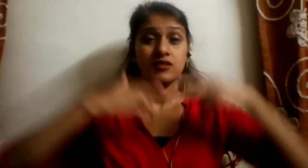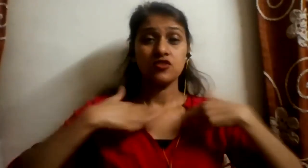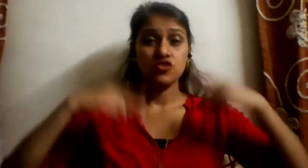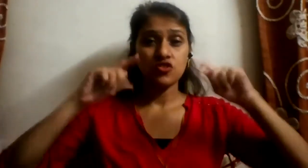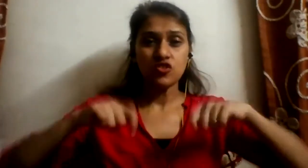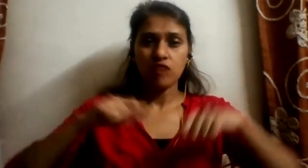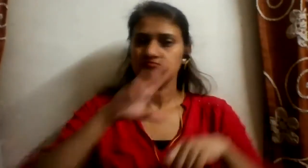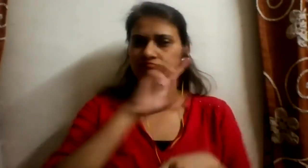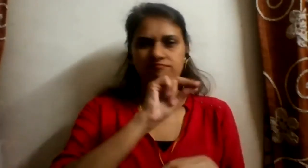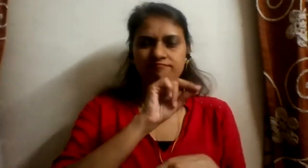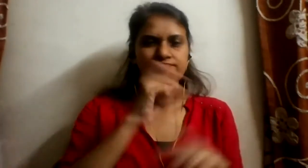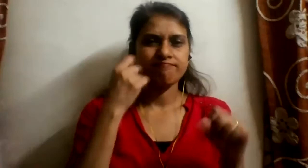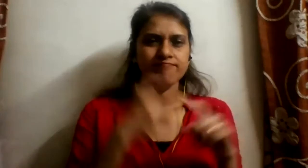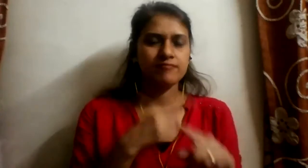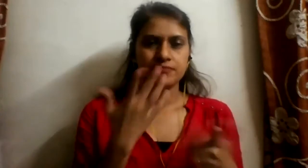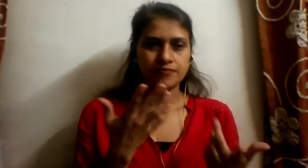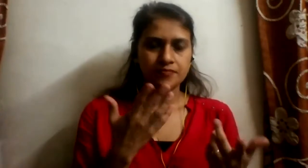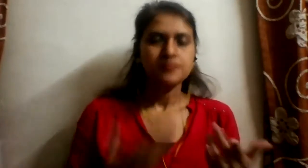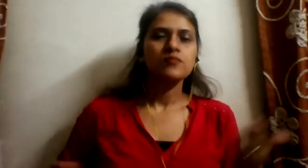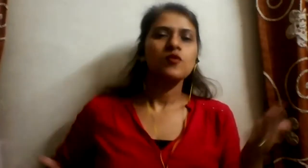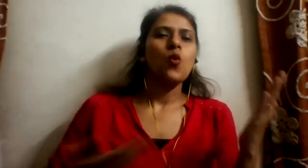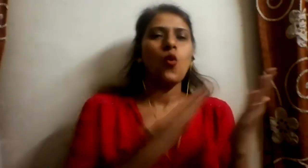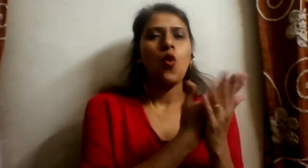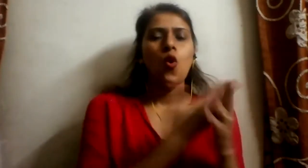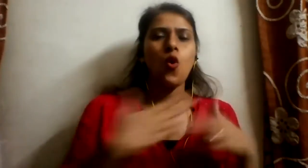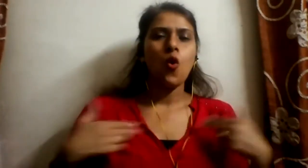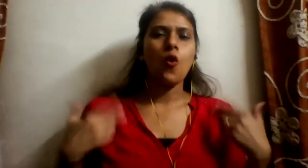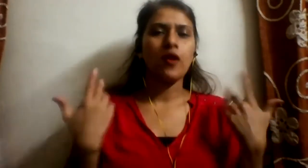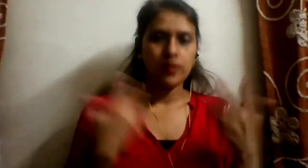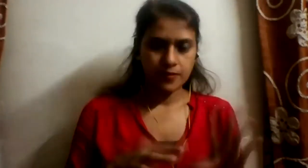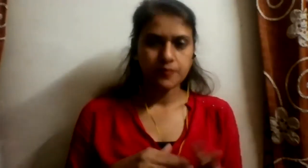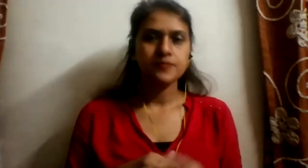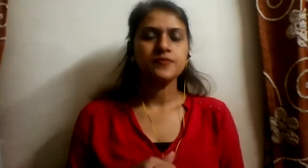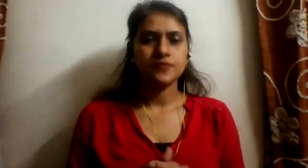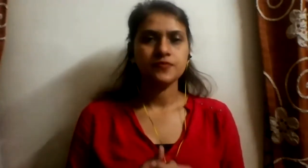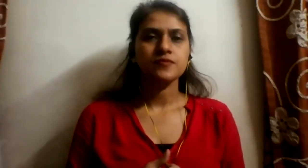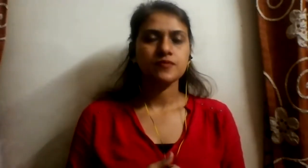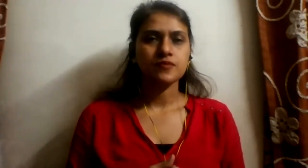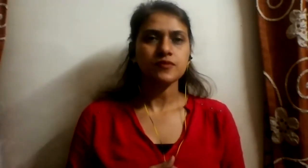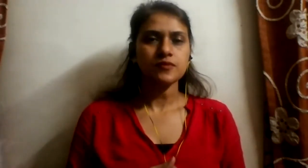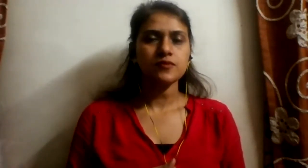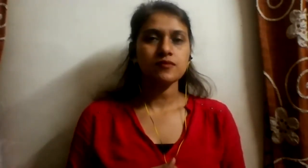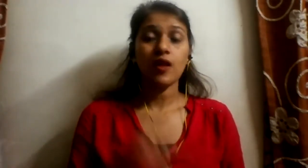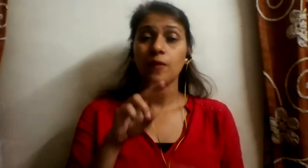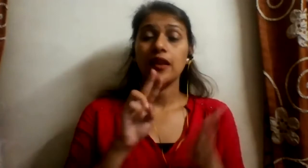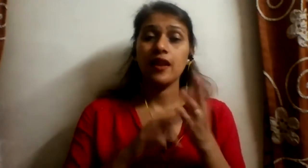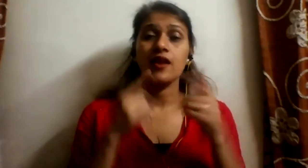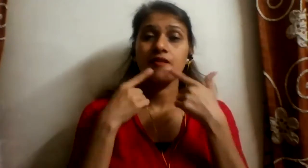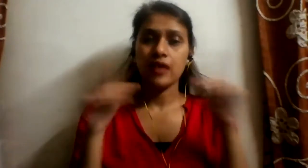court. And subsequent to that, I think there was a notification that yes, low vision people would be allowed, but